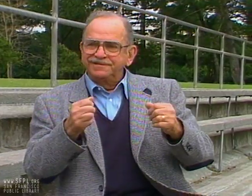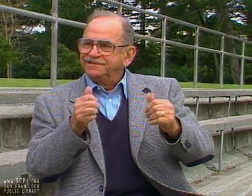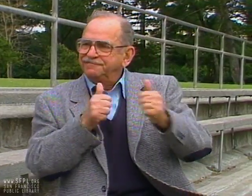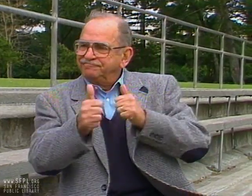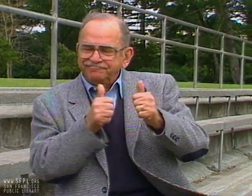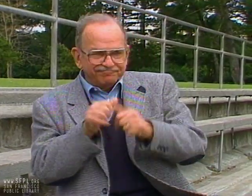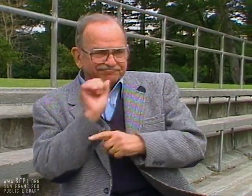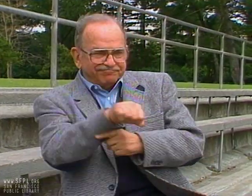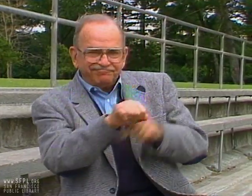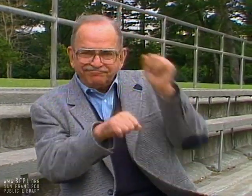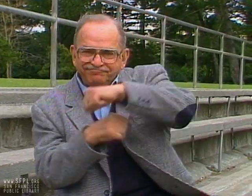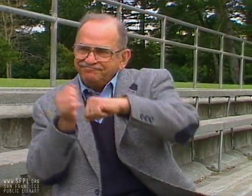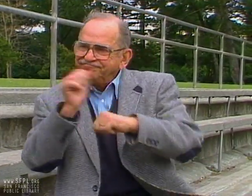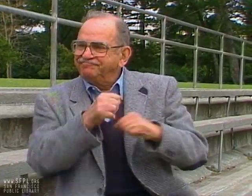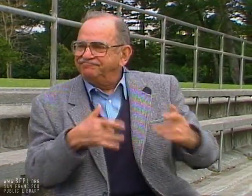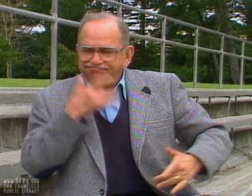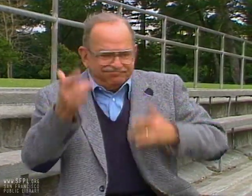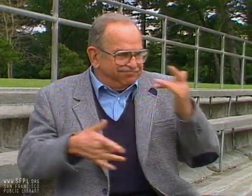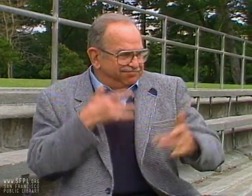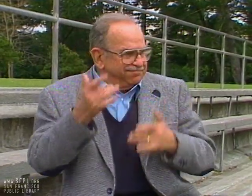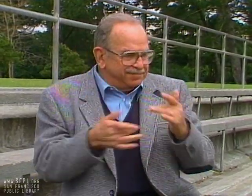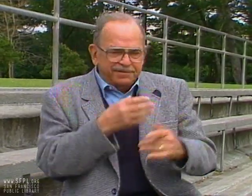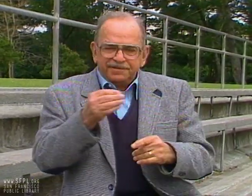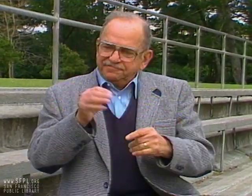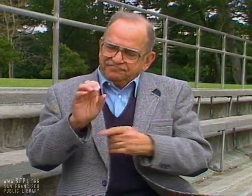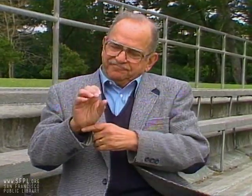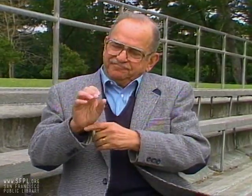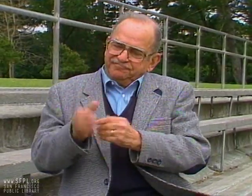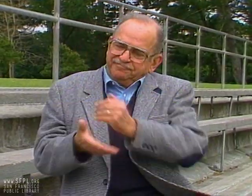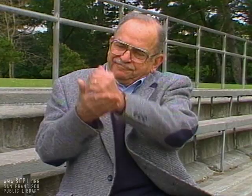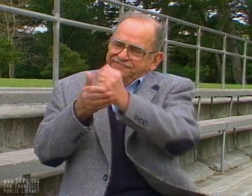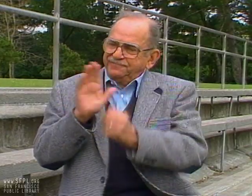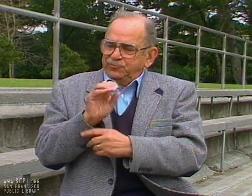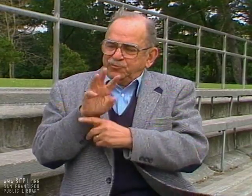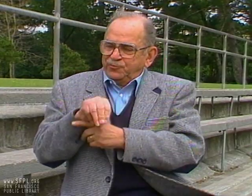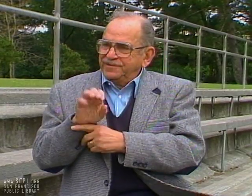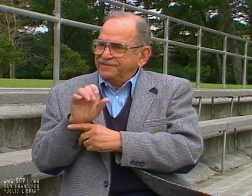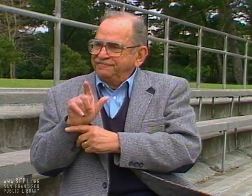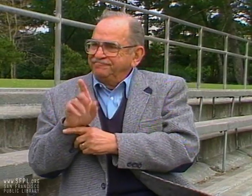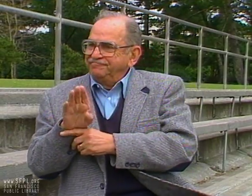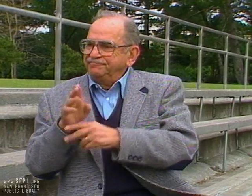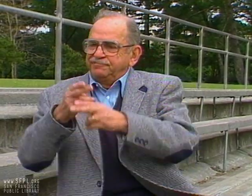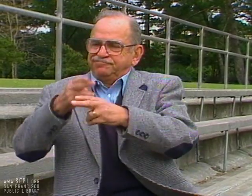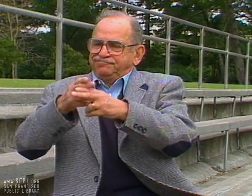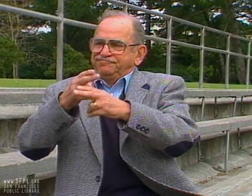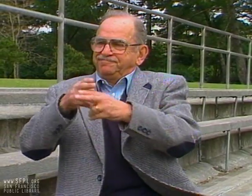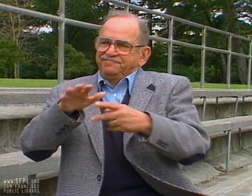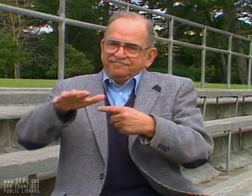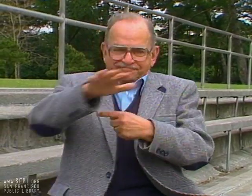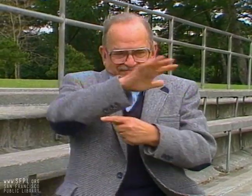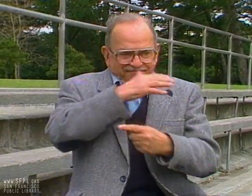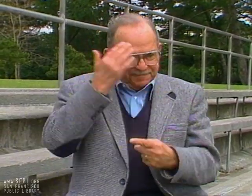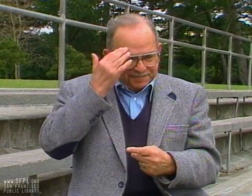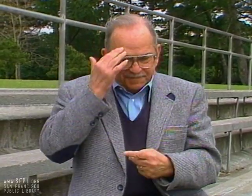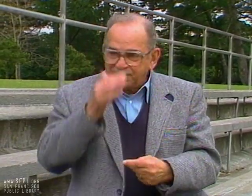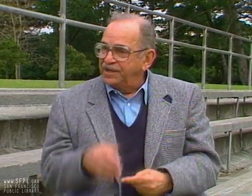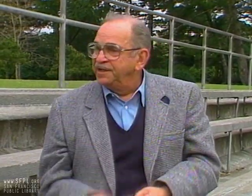prestige. Sports are exciting. They have also given sponsoring deaf clubs wider recognition.